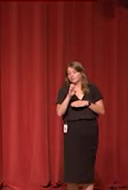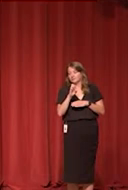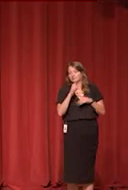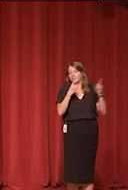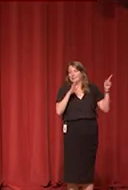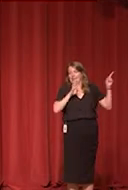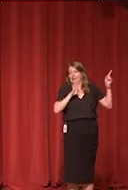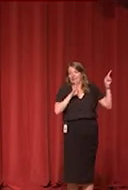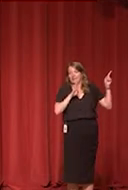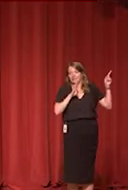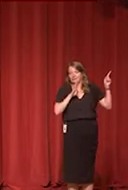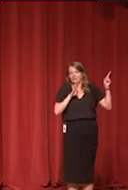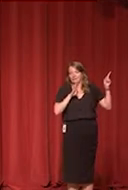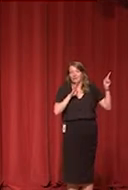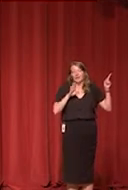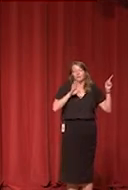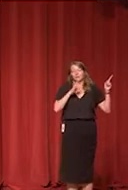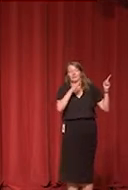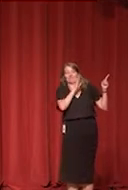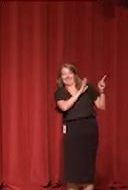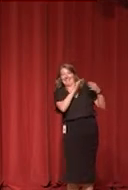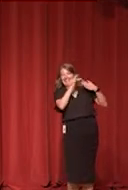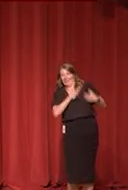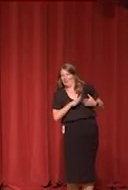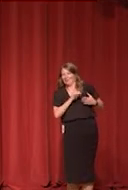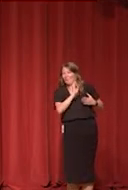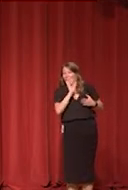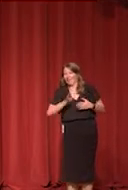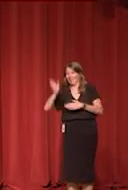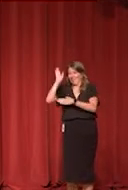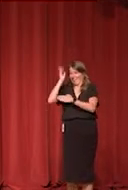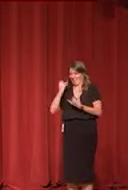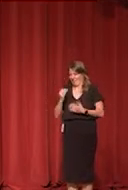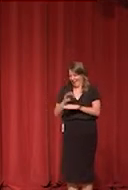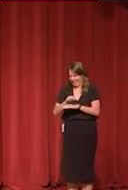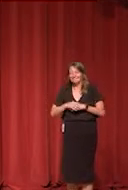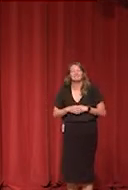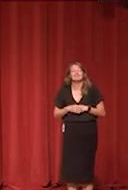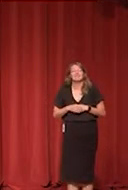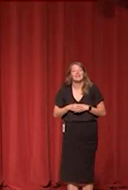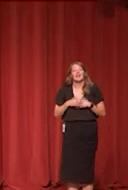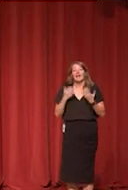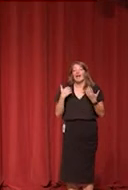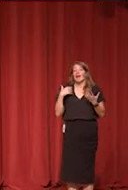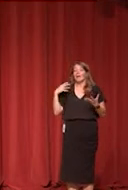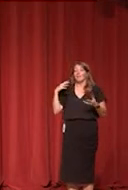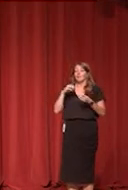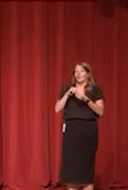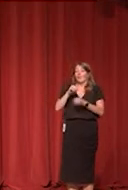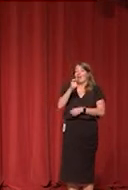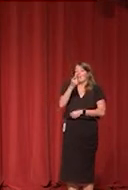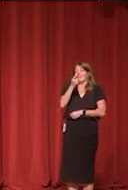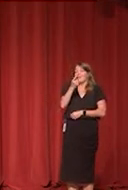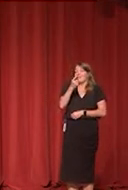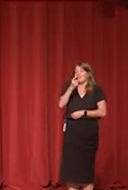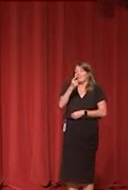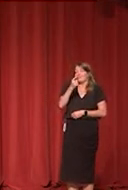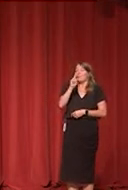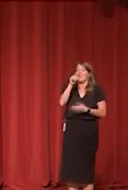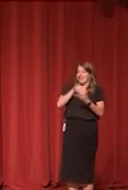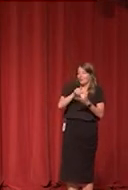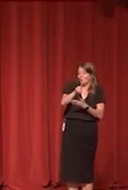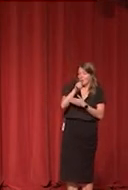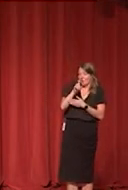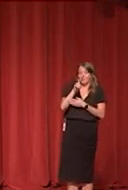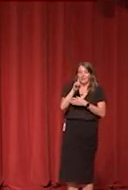Carlson. You're going to hear from her momentarily. And in the clinical core, there are over 1,100 research participants who